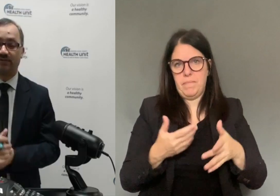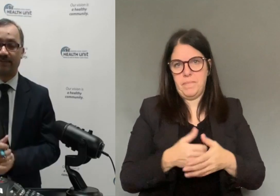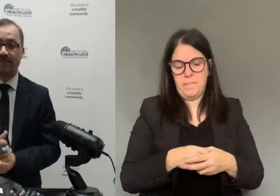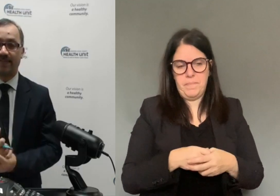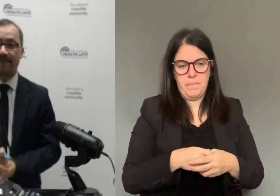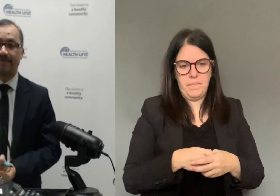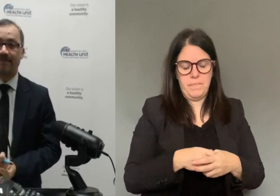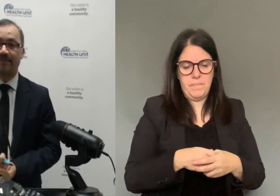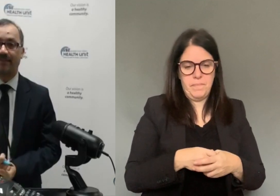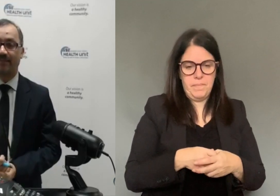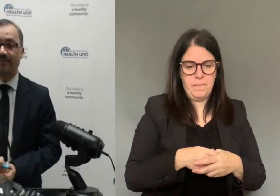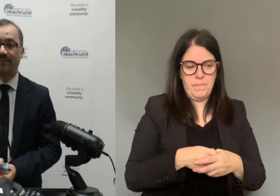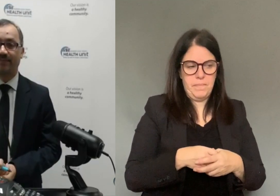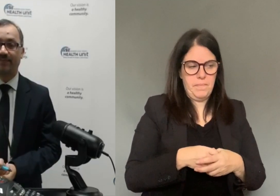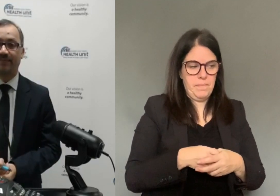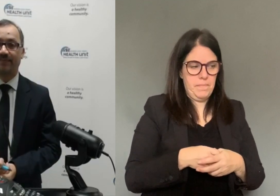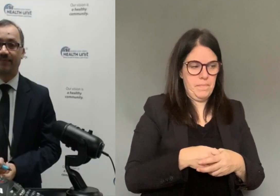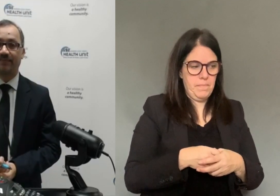to you.